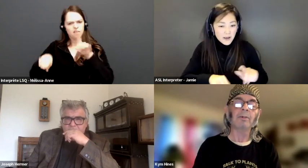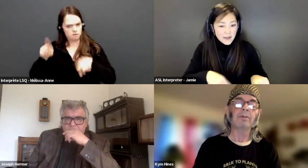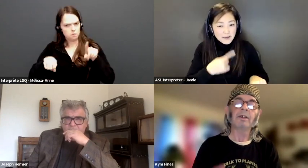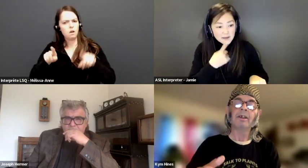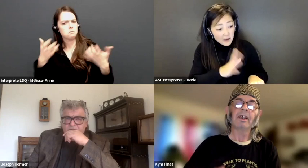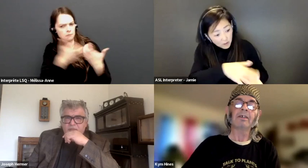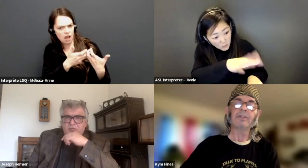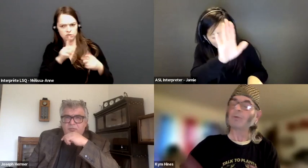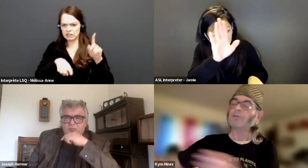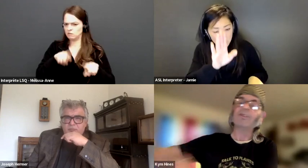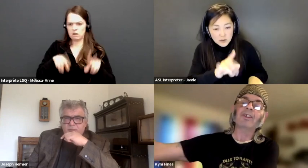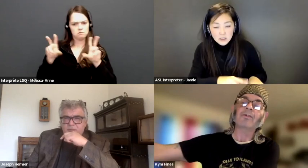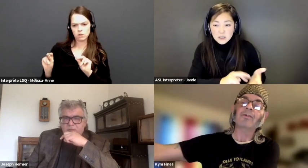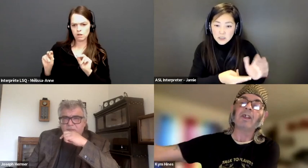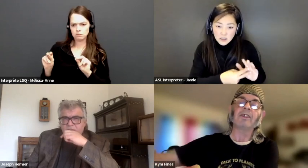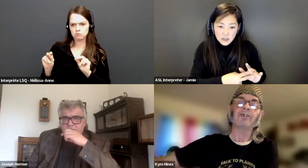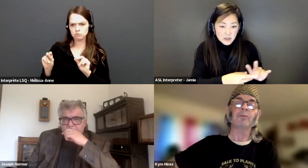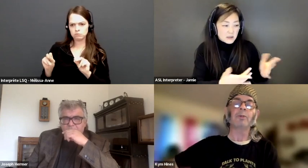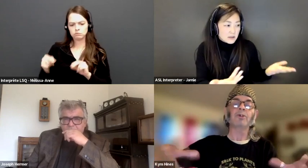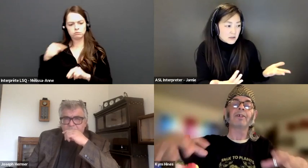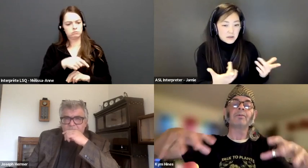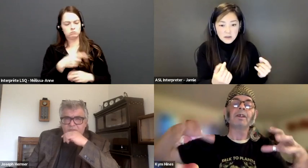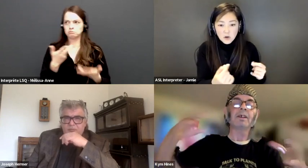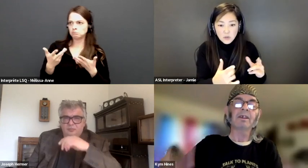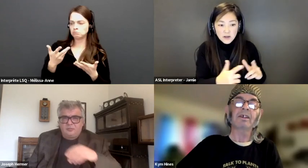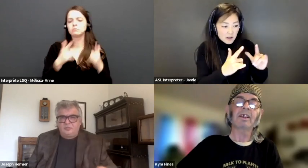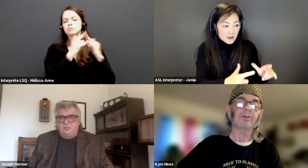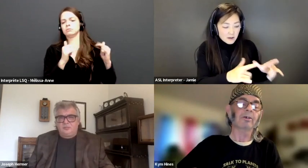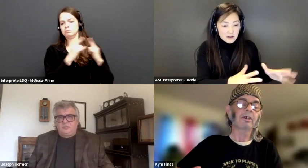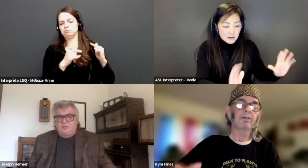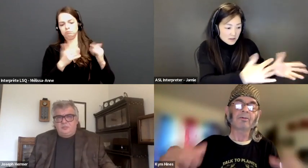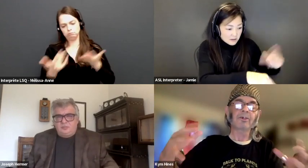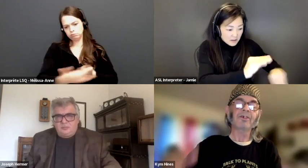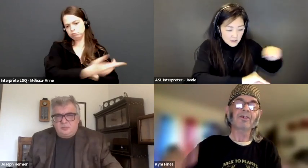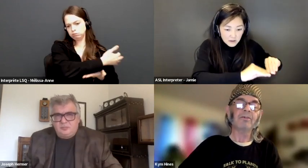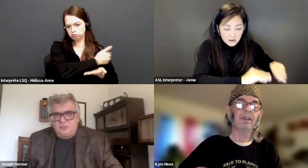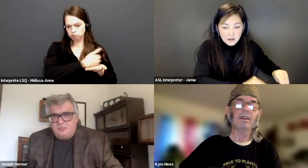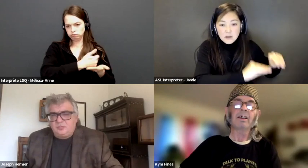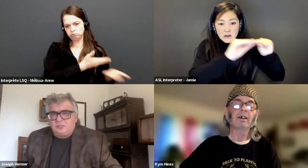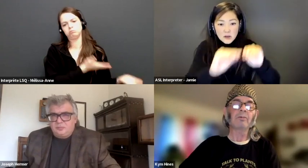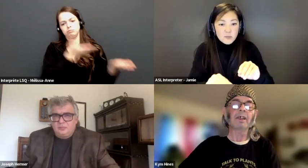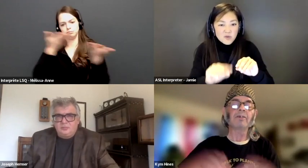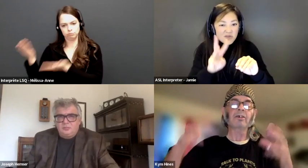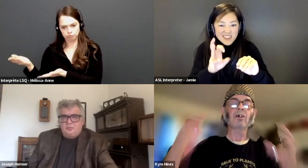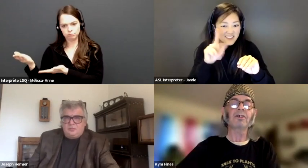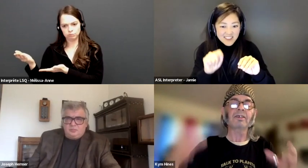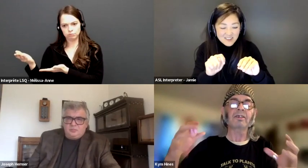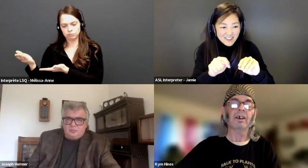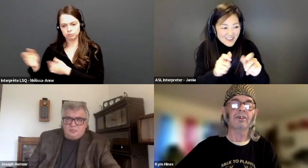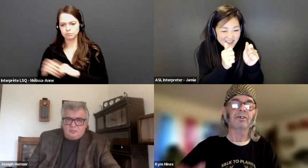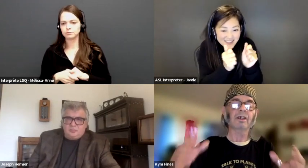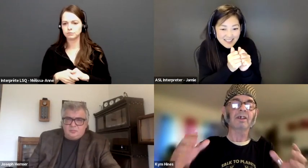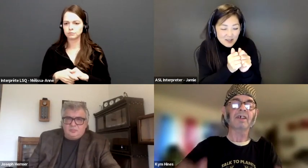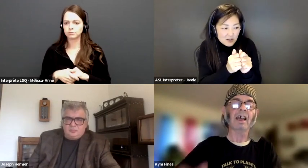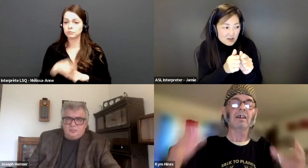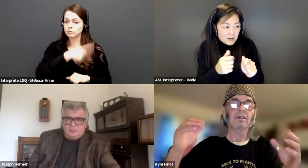up and they move 6 feet. These are the people trying to be together for safety. And they're constantly